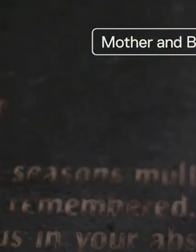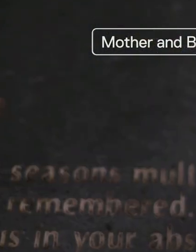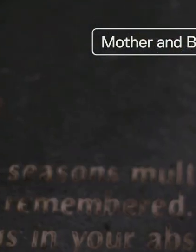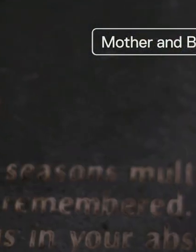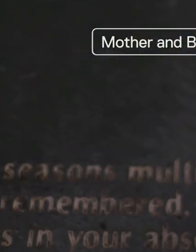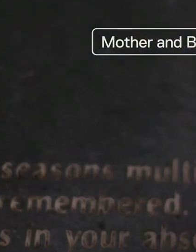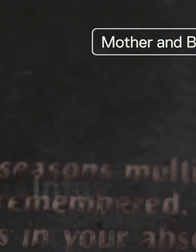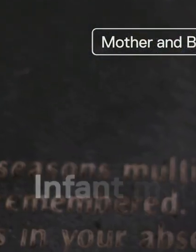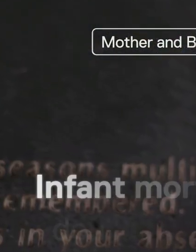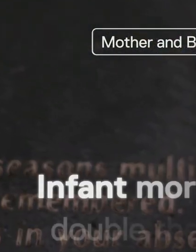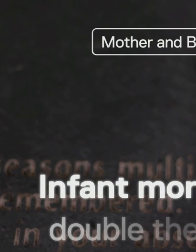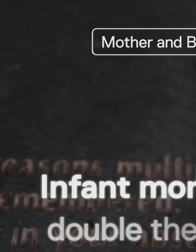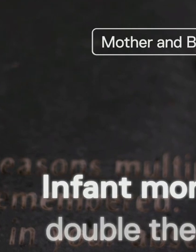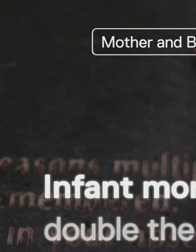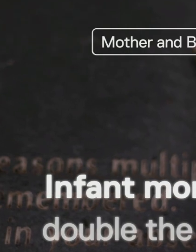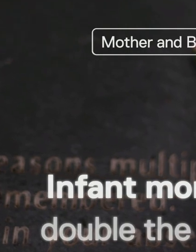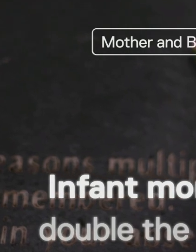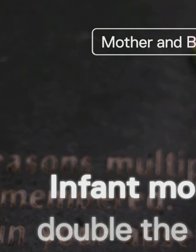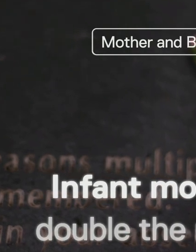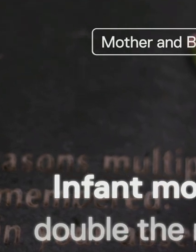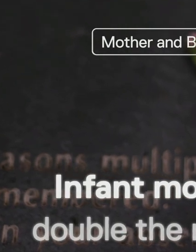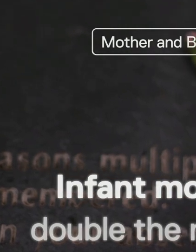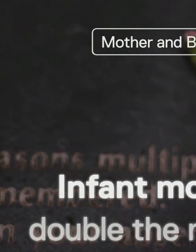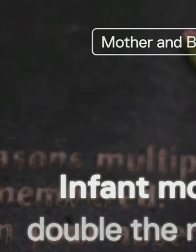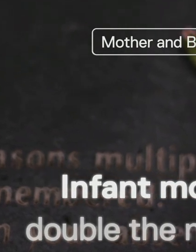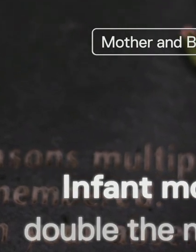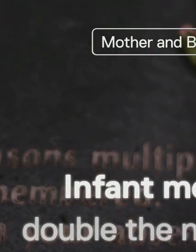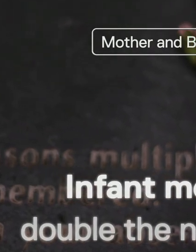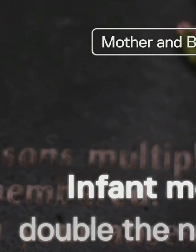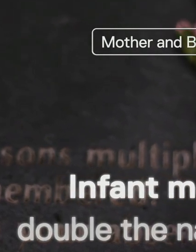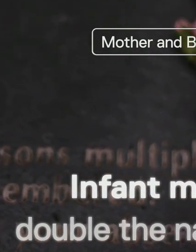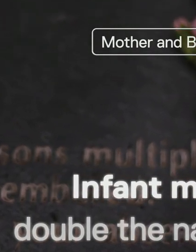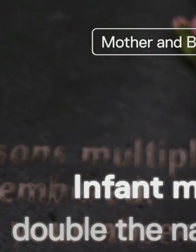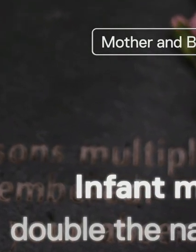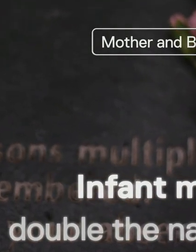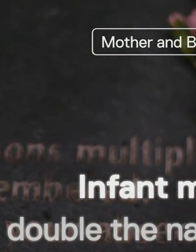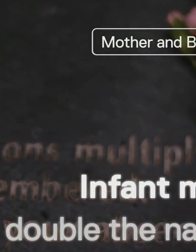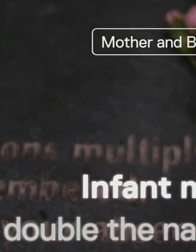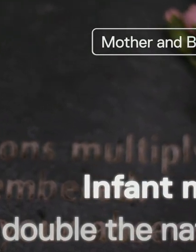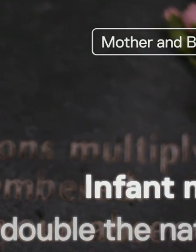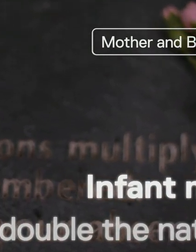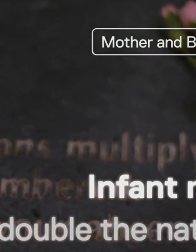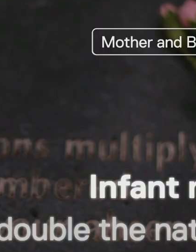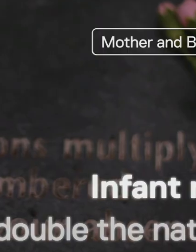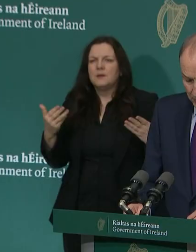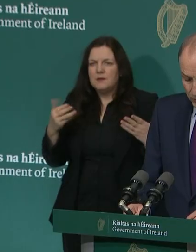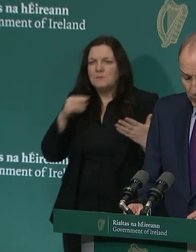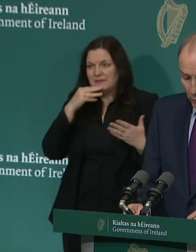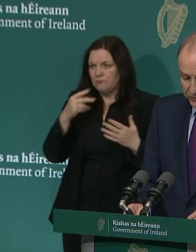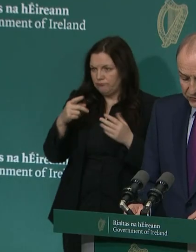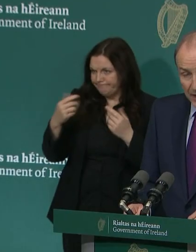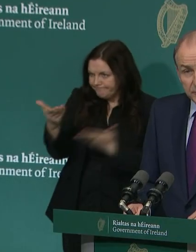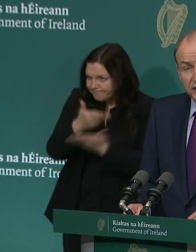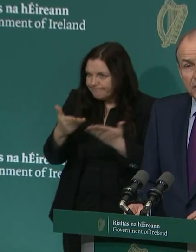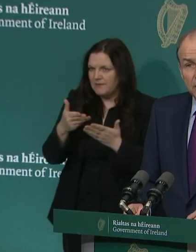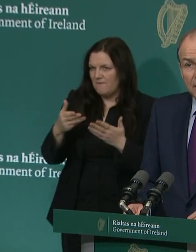closed. Underlining the neglect, infant mortality was said to have been double the national rate. The